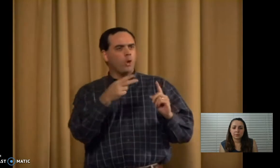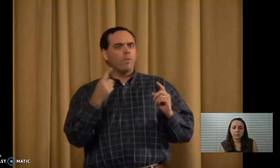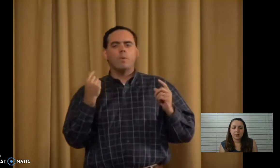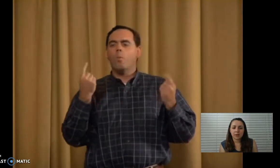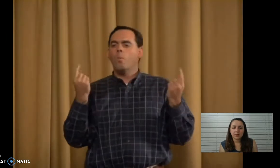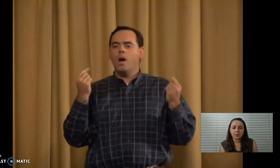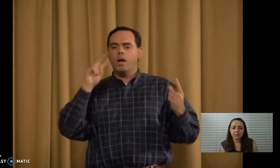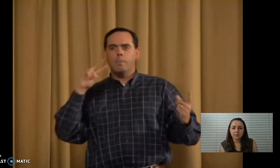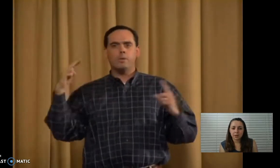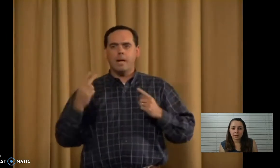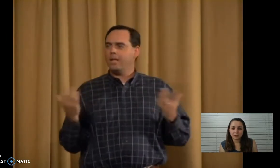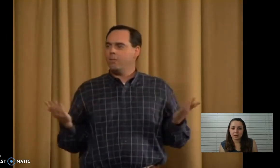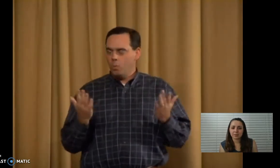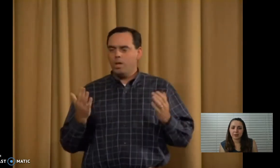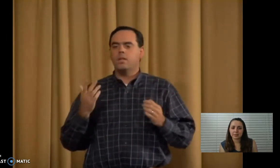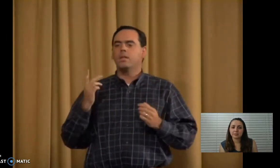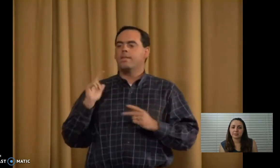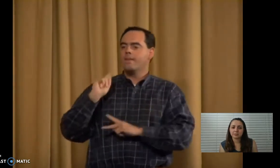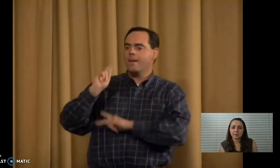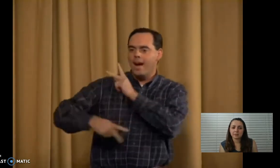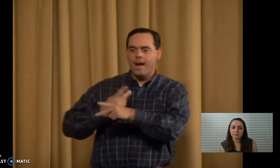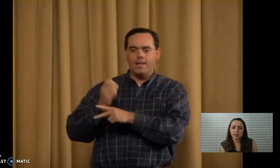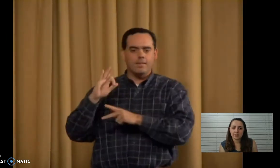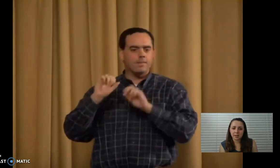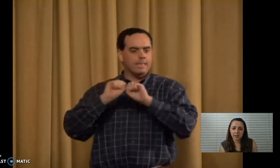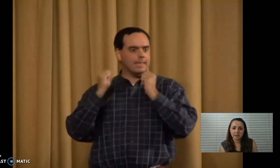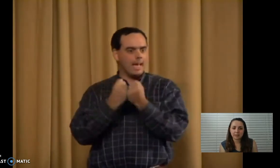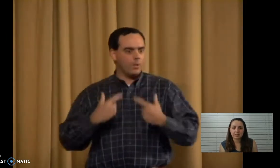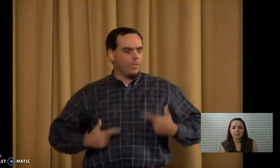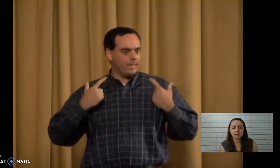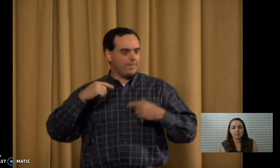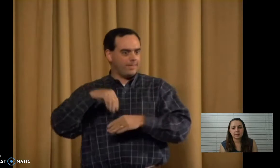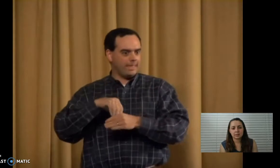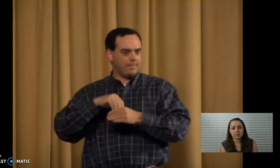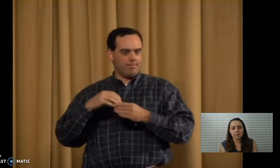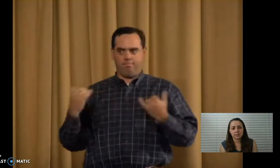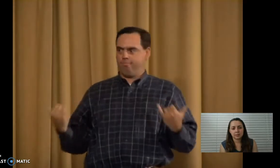So, how do we see those challenges in our perspective in society today?